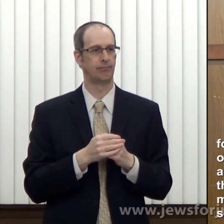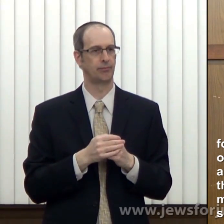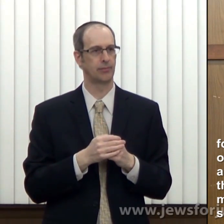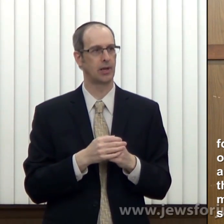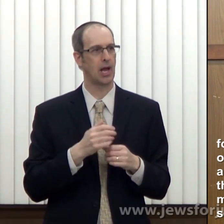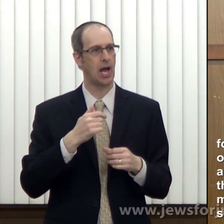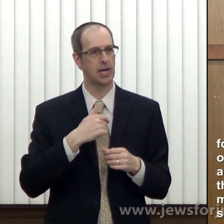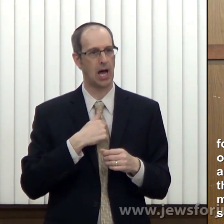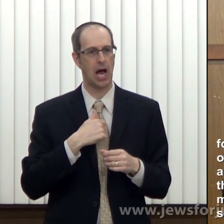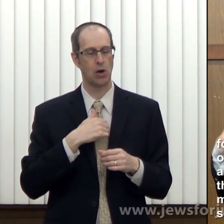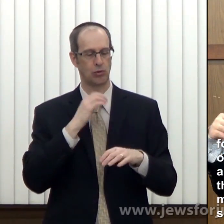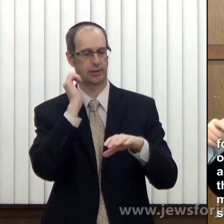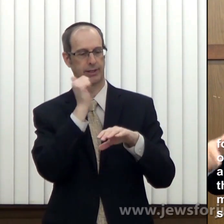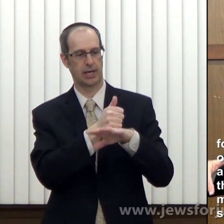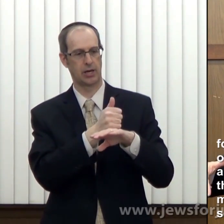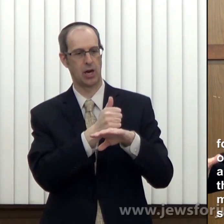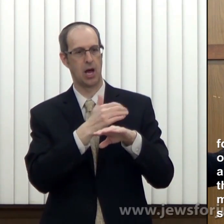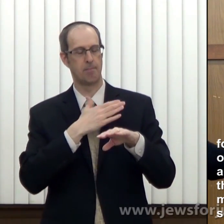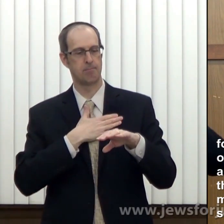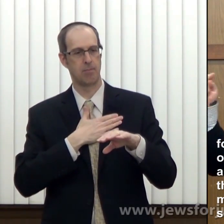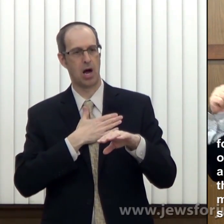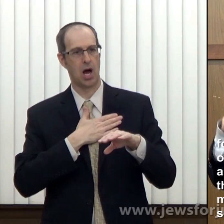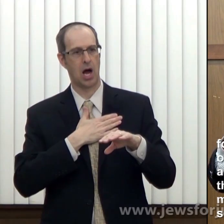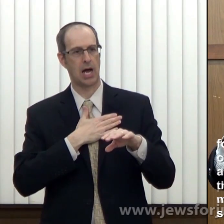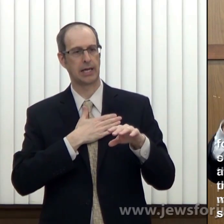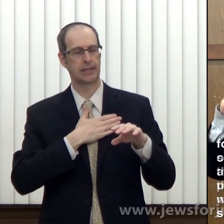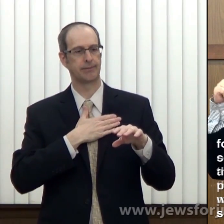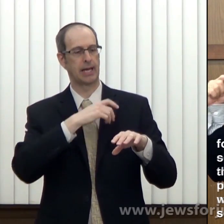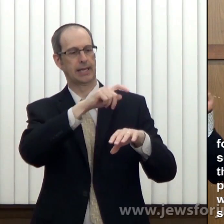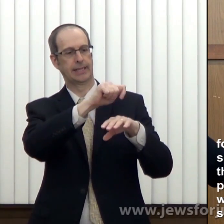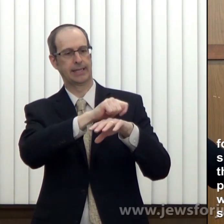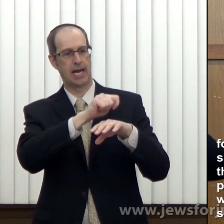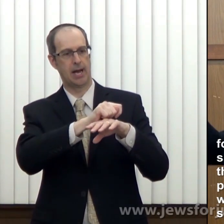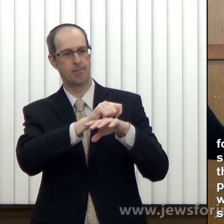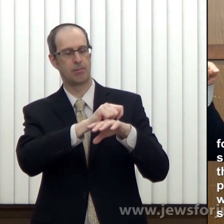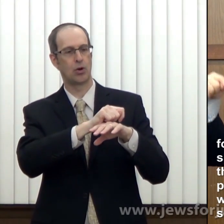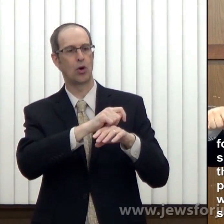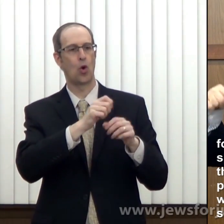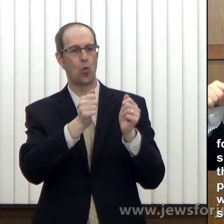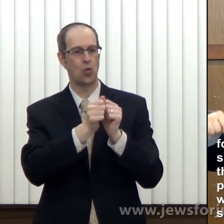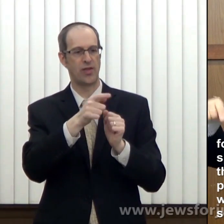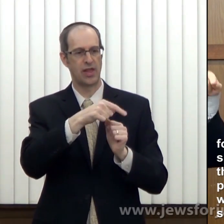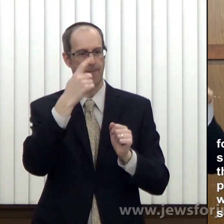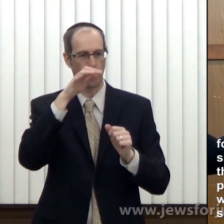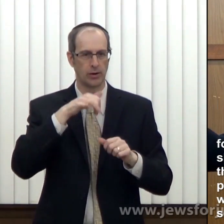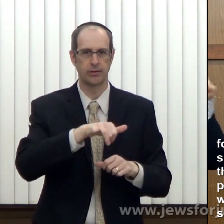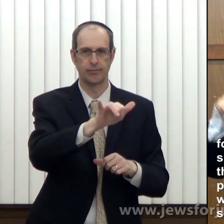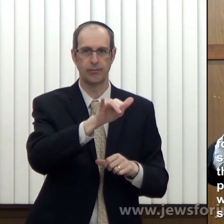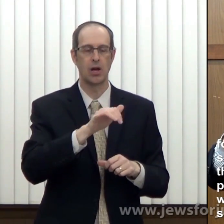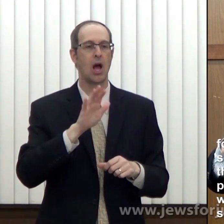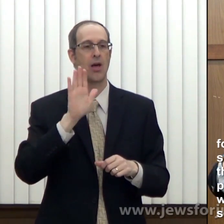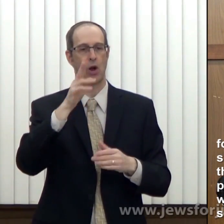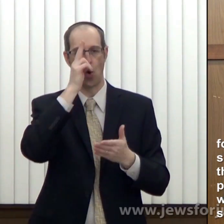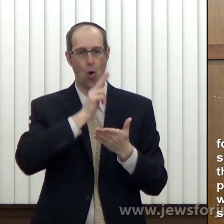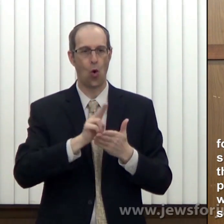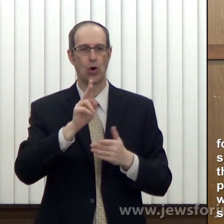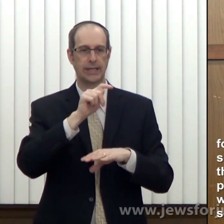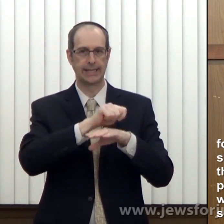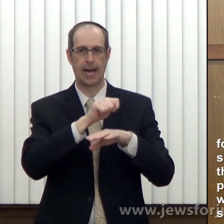and I will set my sanctuary among them forevermore. They're going to have their holy temple.